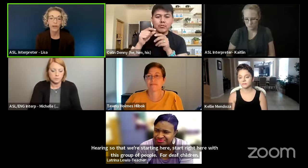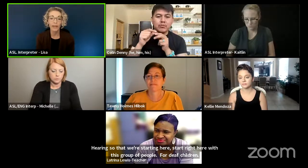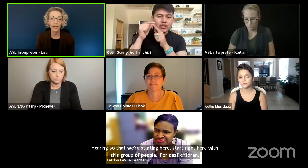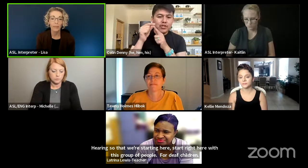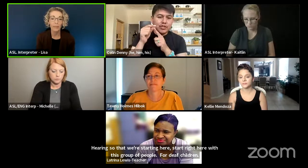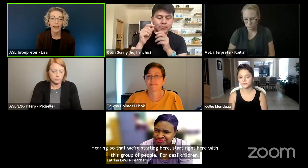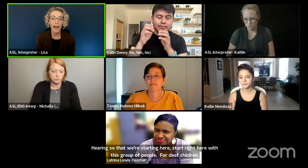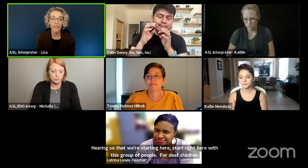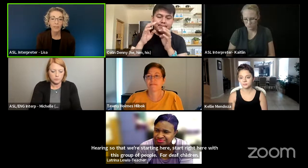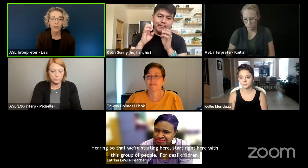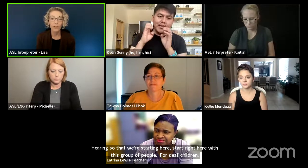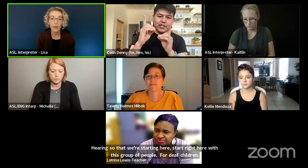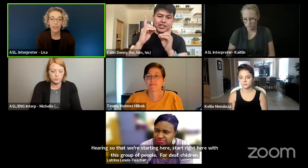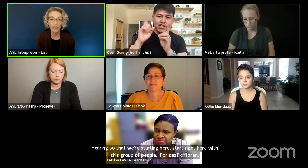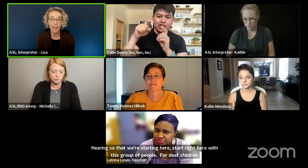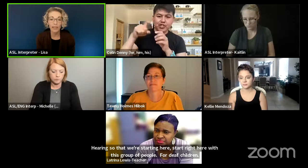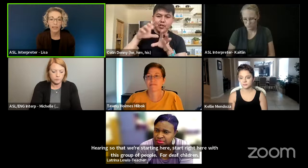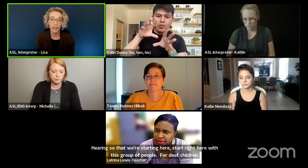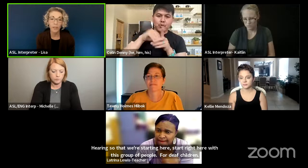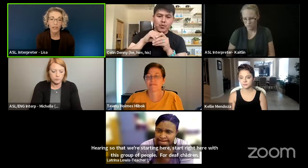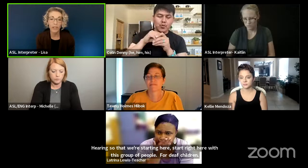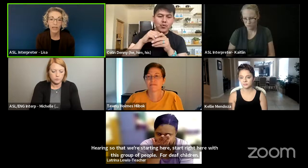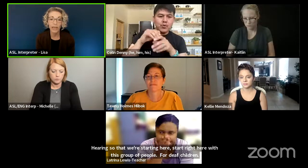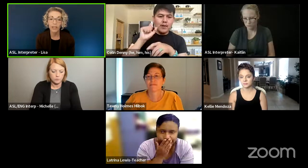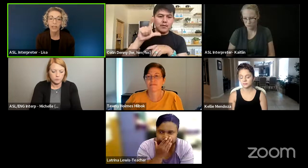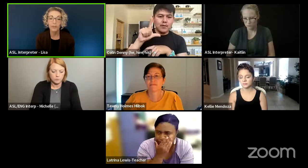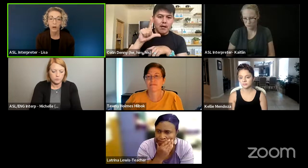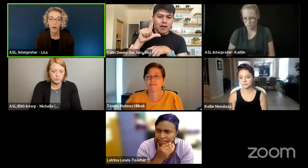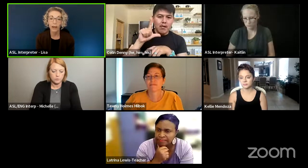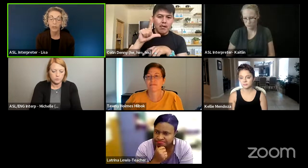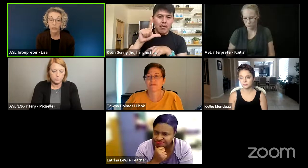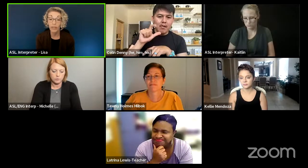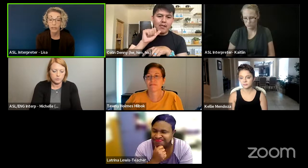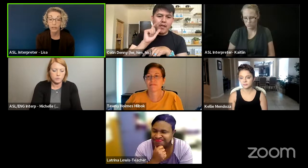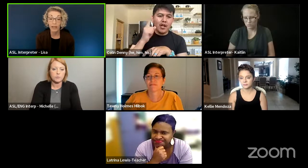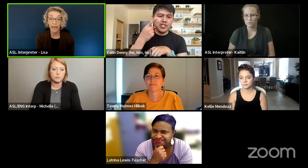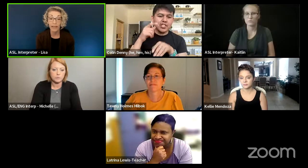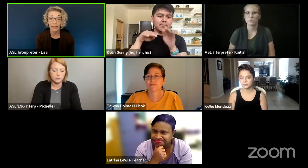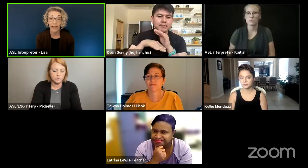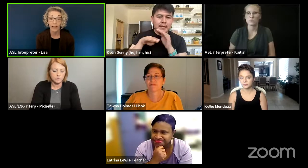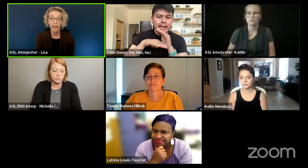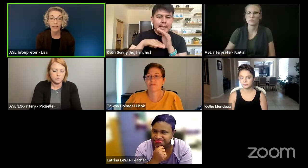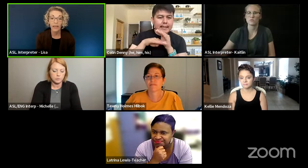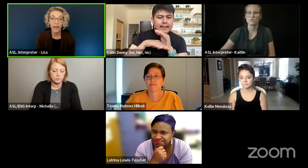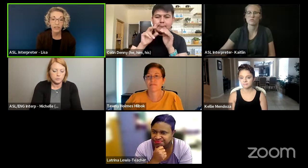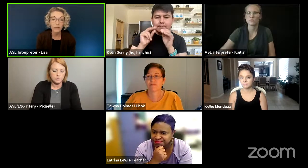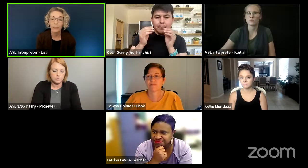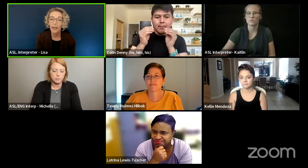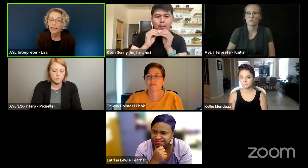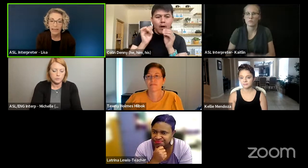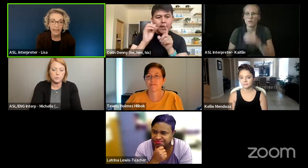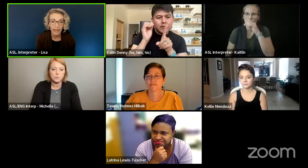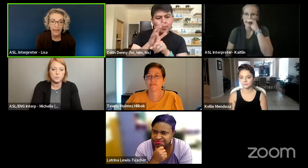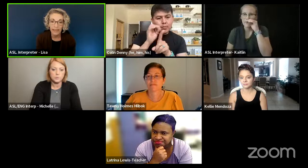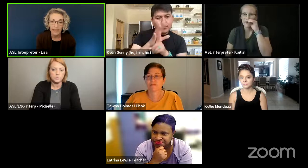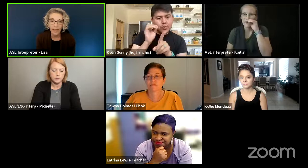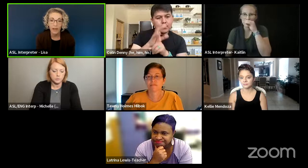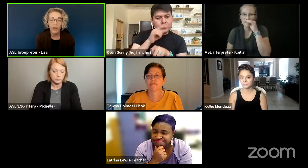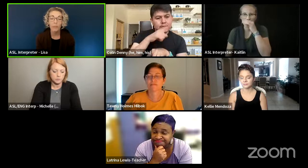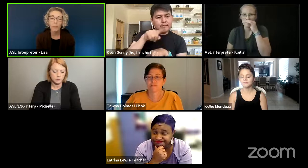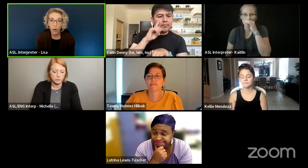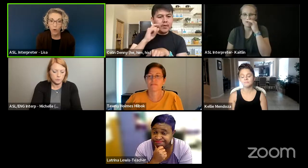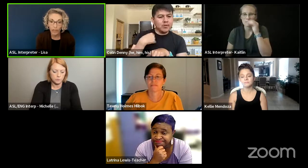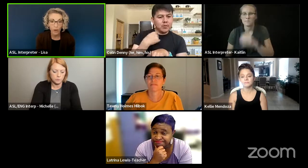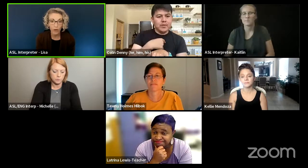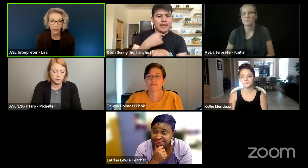in their curriculum. I think most specialists or special education programs should include ASL, not just basic